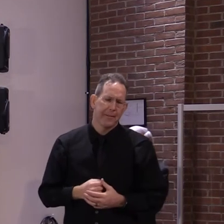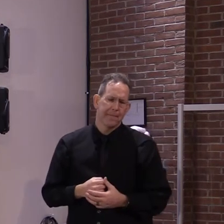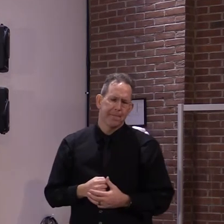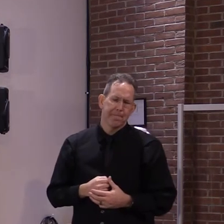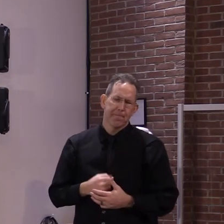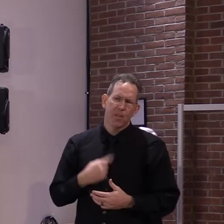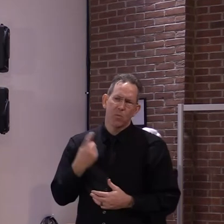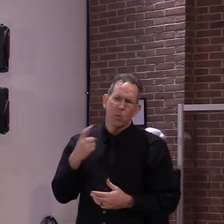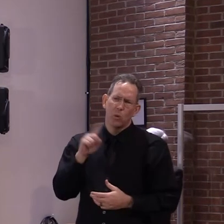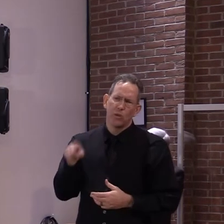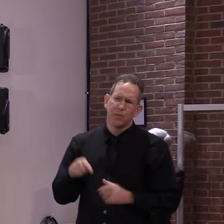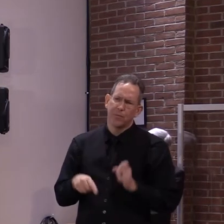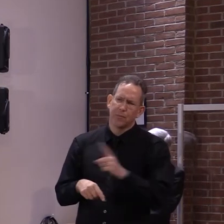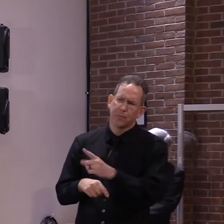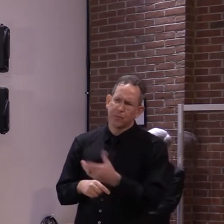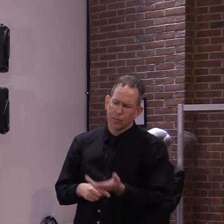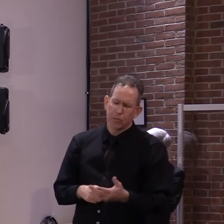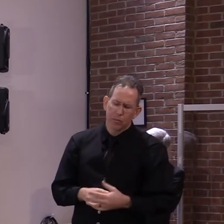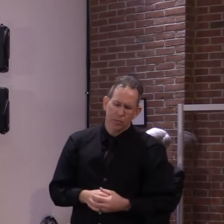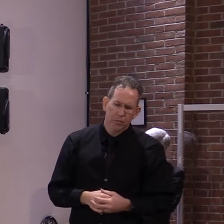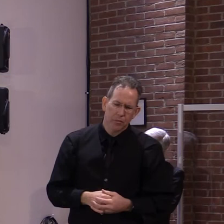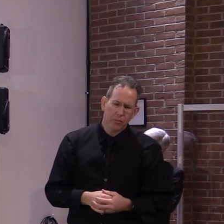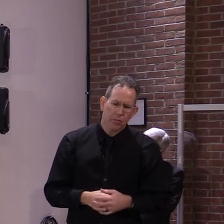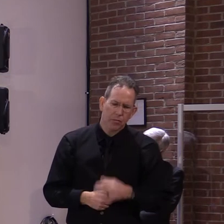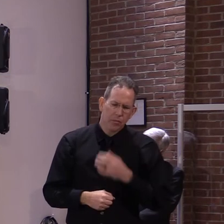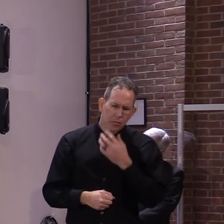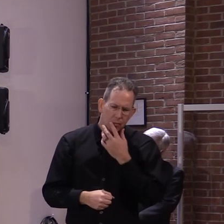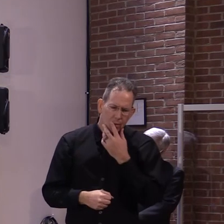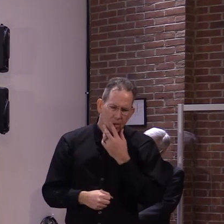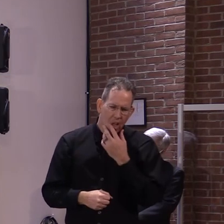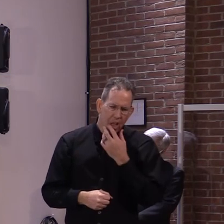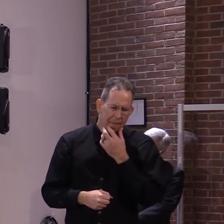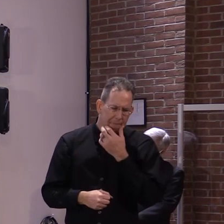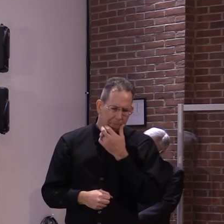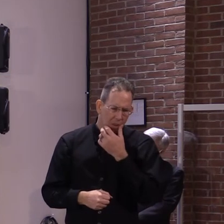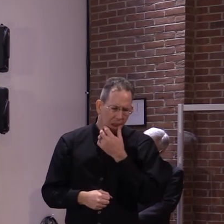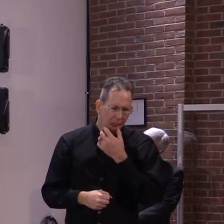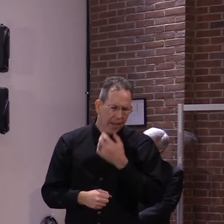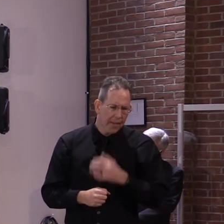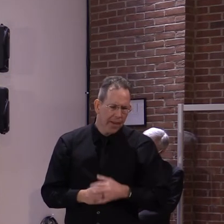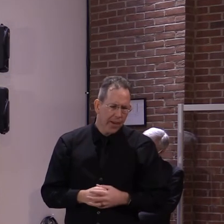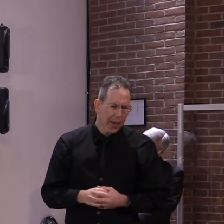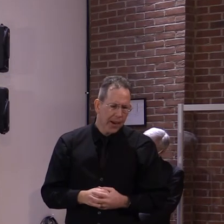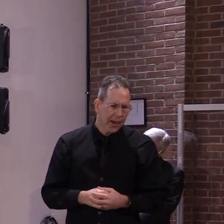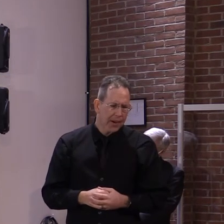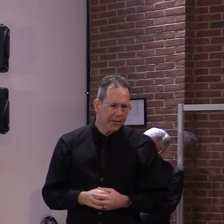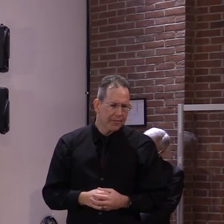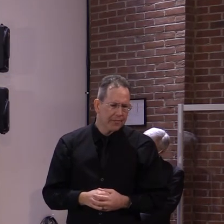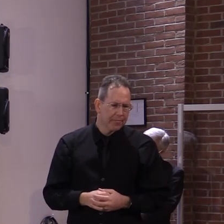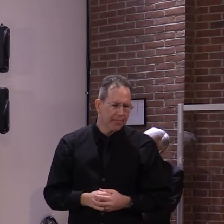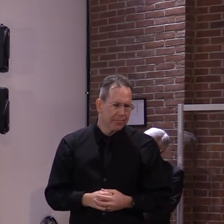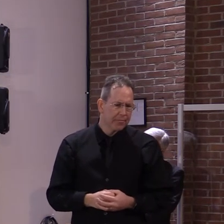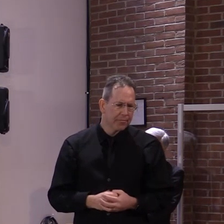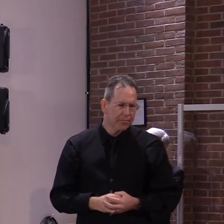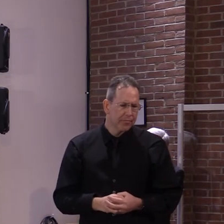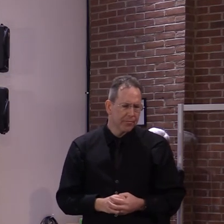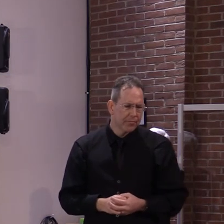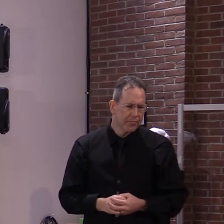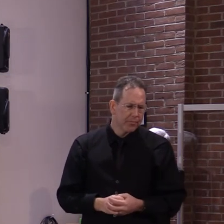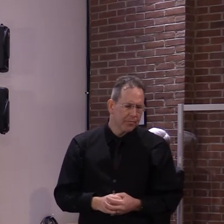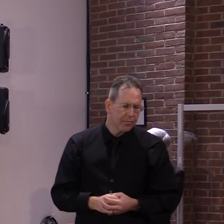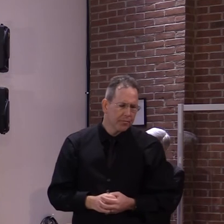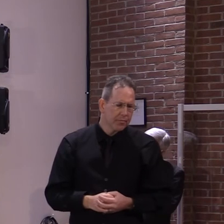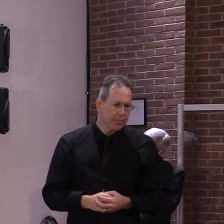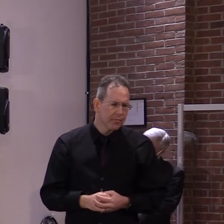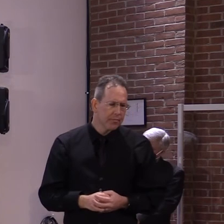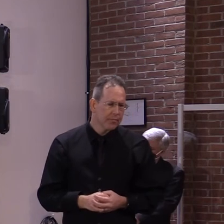of uh you know people within specific groups that have been vaccinated throughout this but that's still not